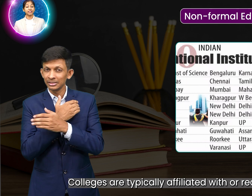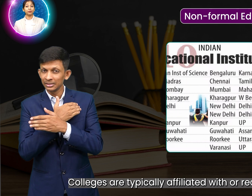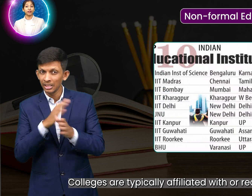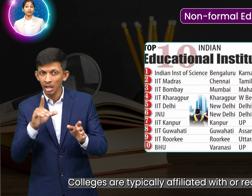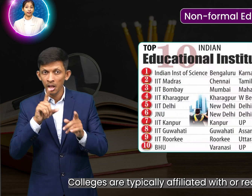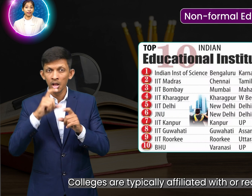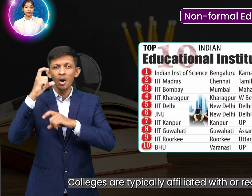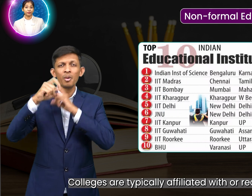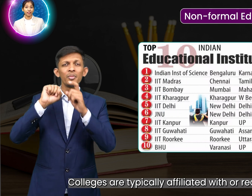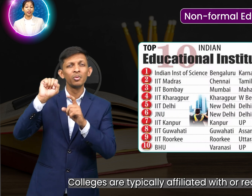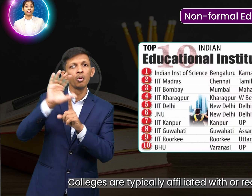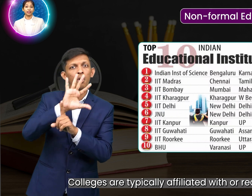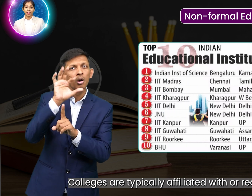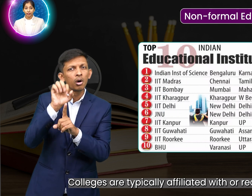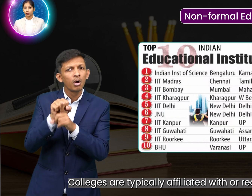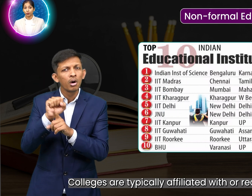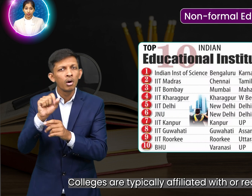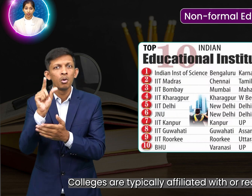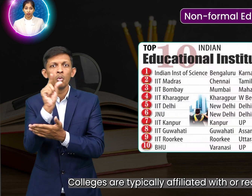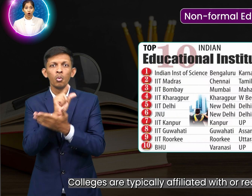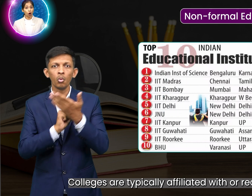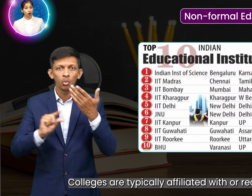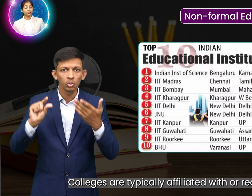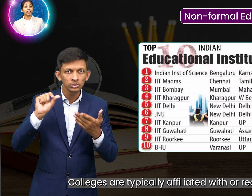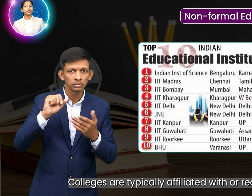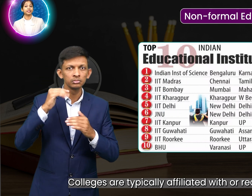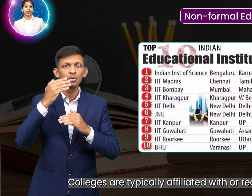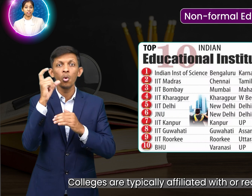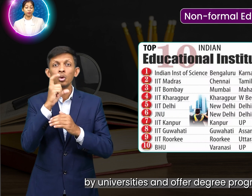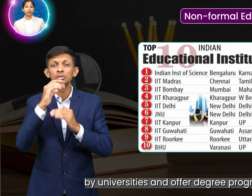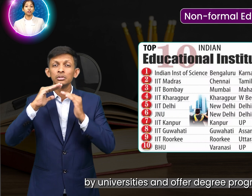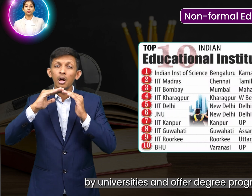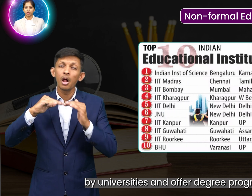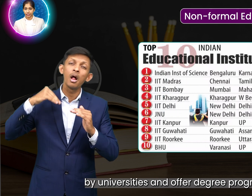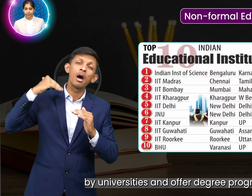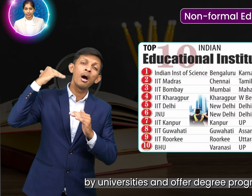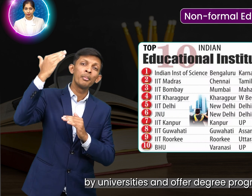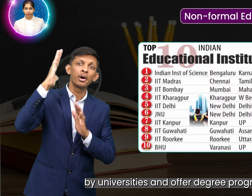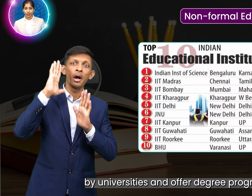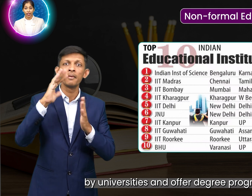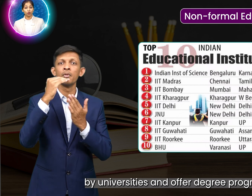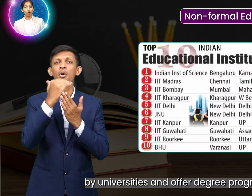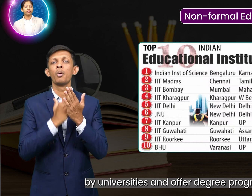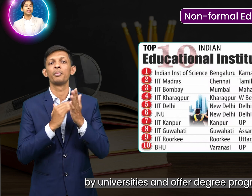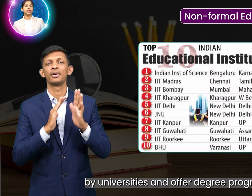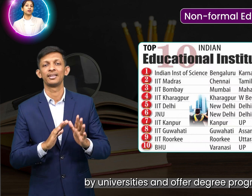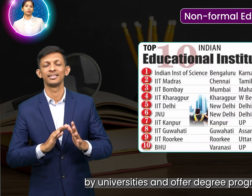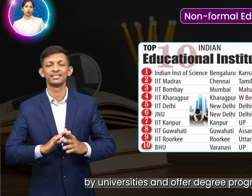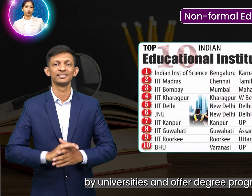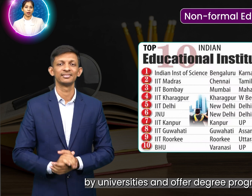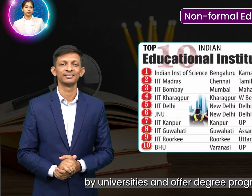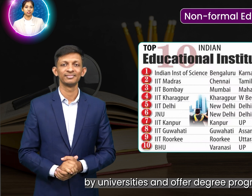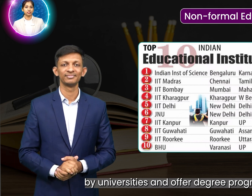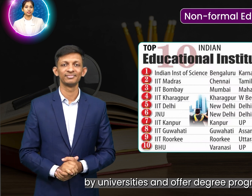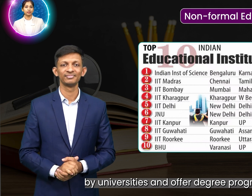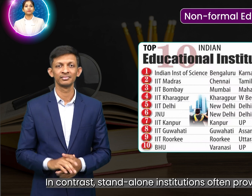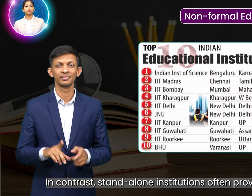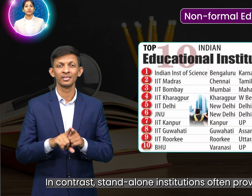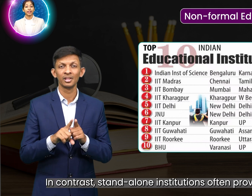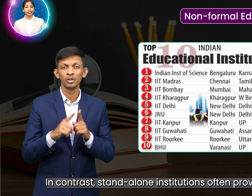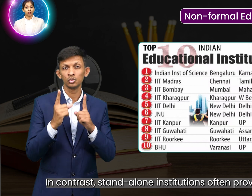Colleges are typically affiliated with or recognized by universities and offer degree